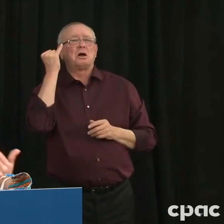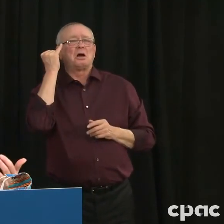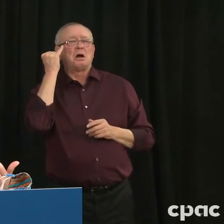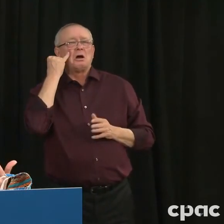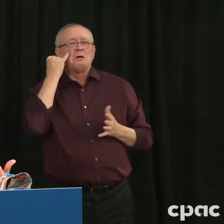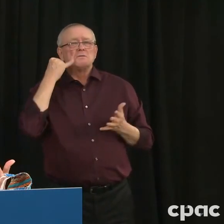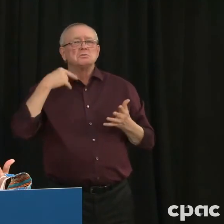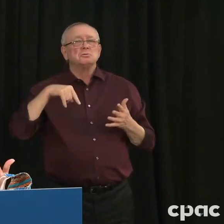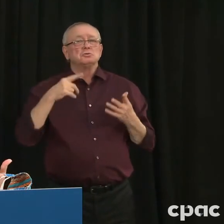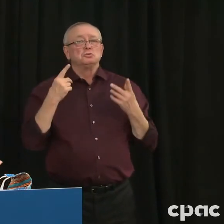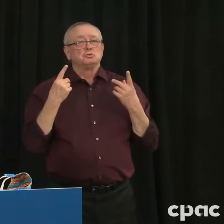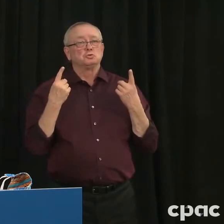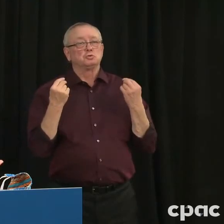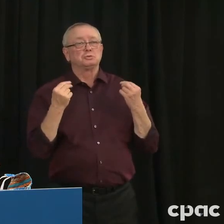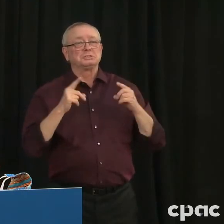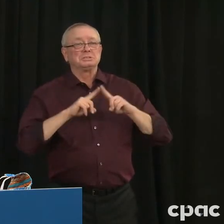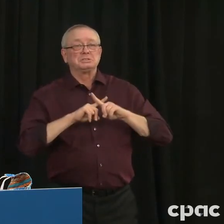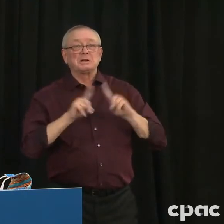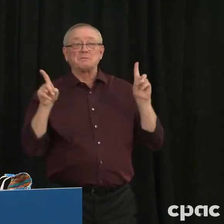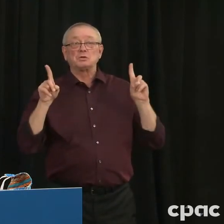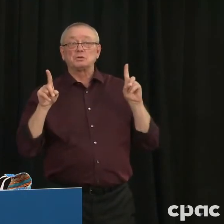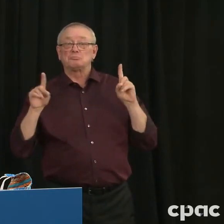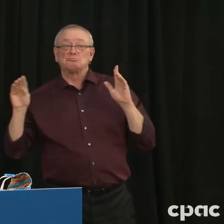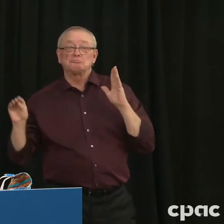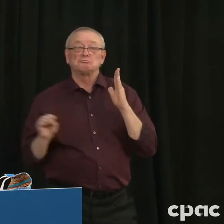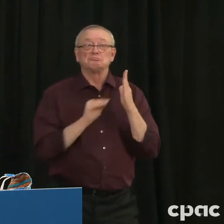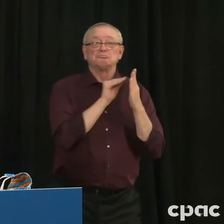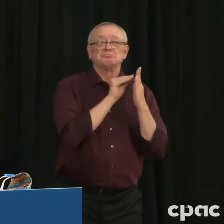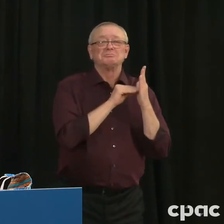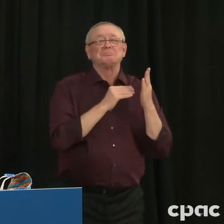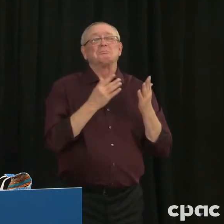And on the other hand, I'm not sure that